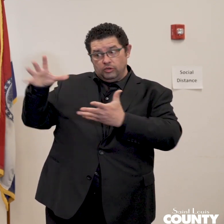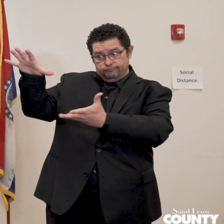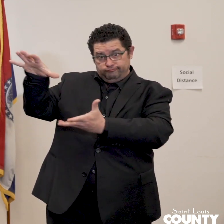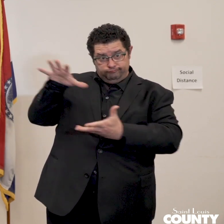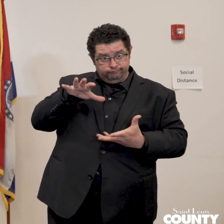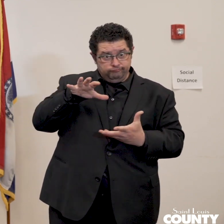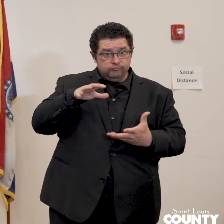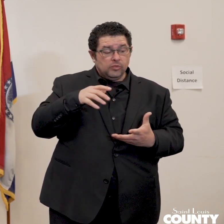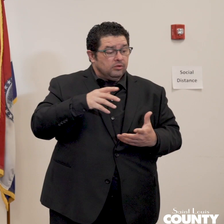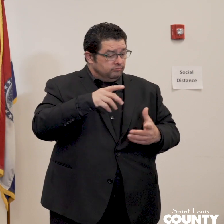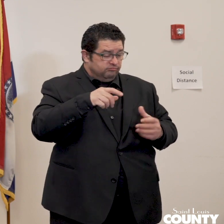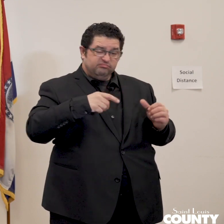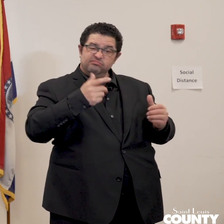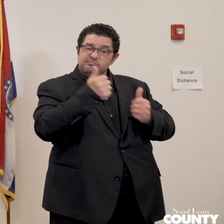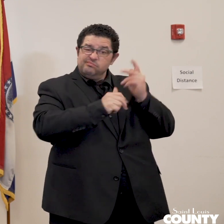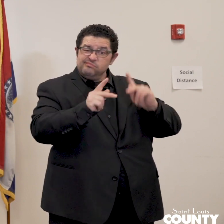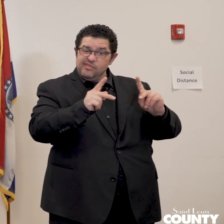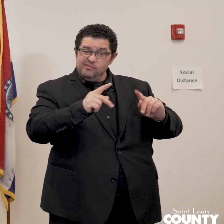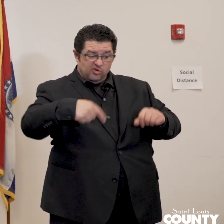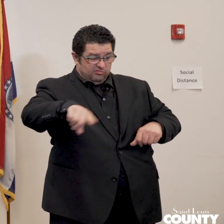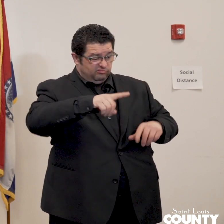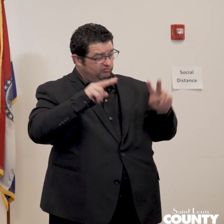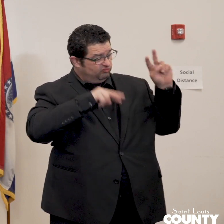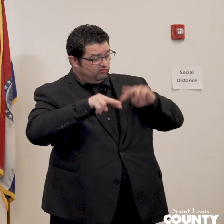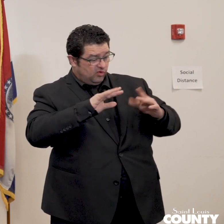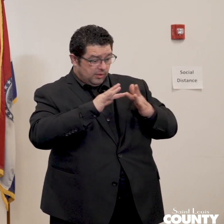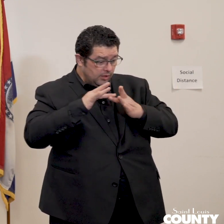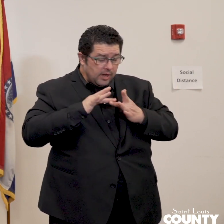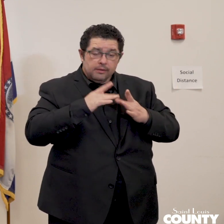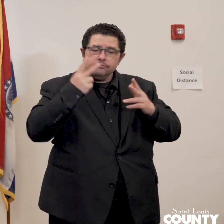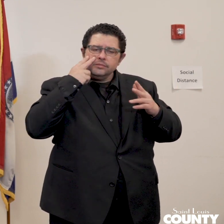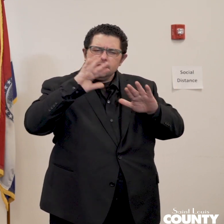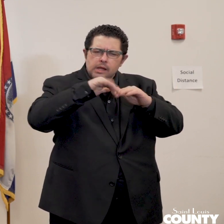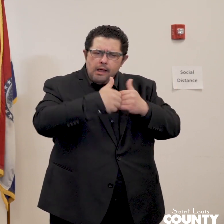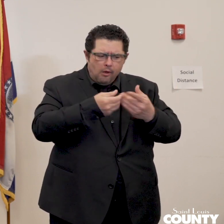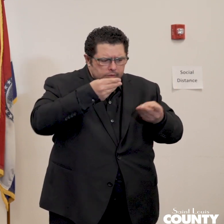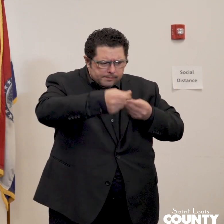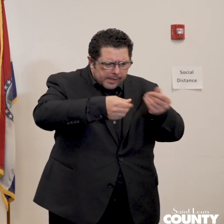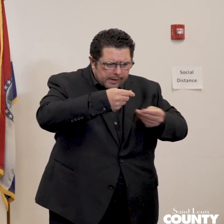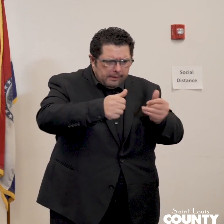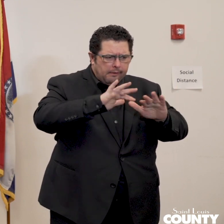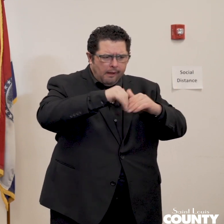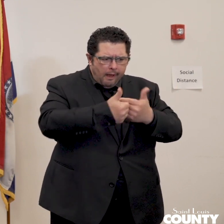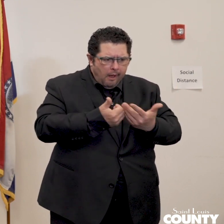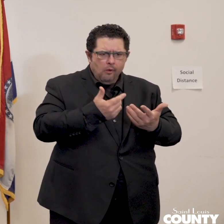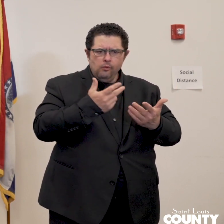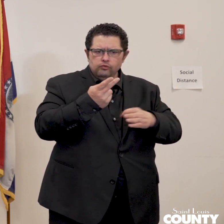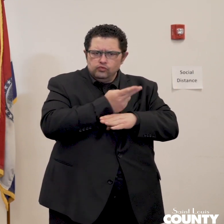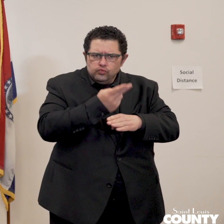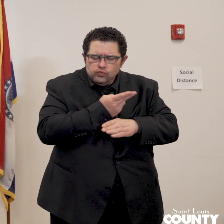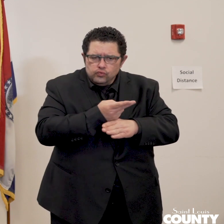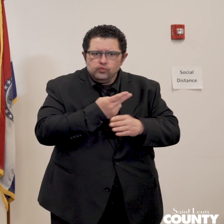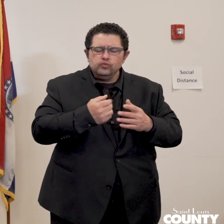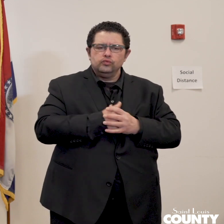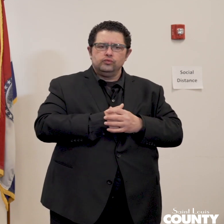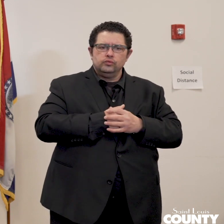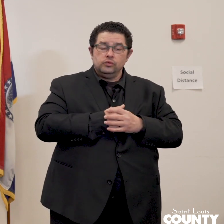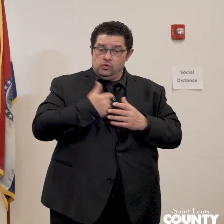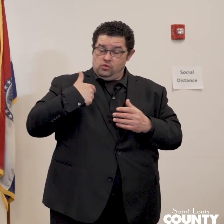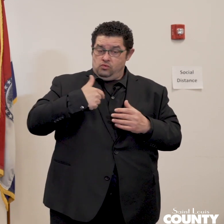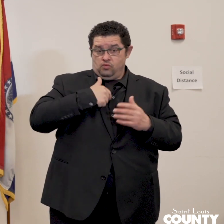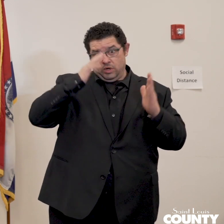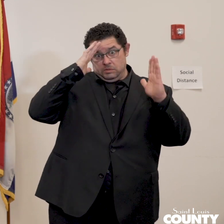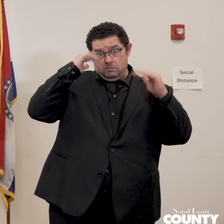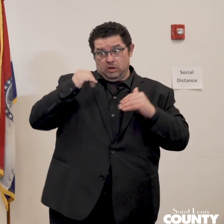access online and watch how it's being spent and utilized. We are expected to receive this federal grant on